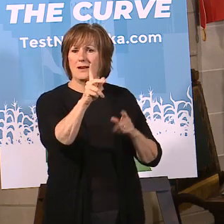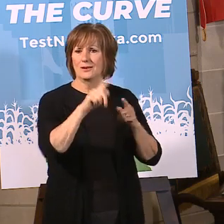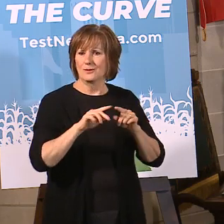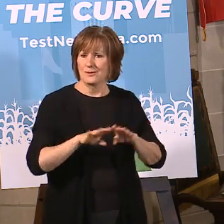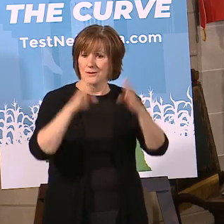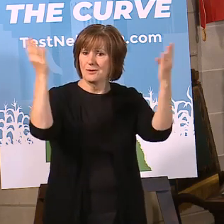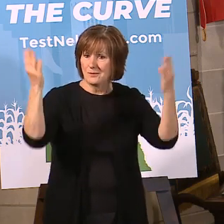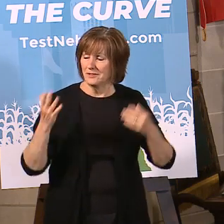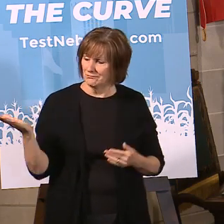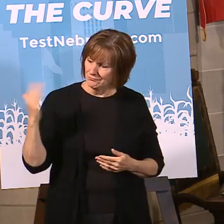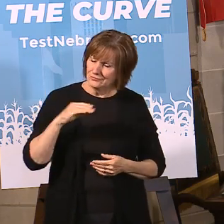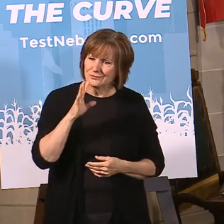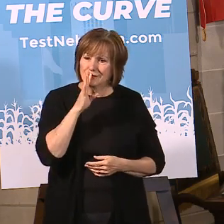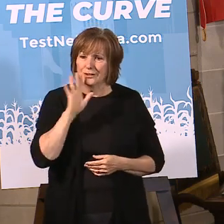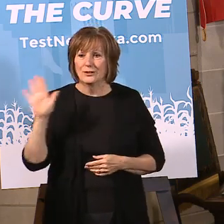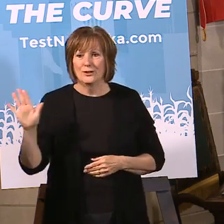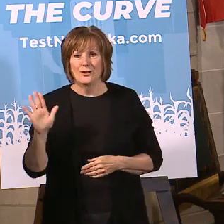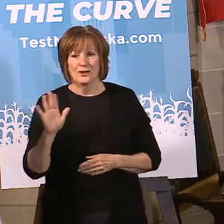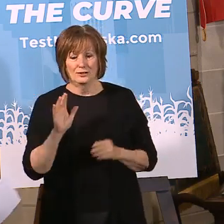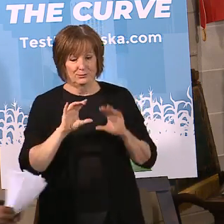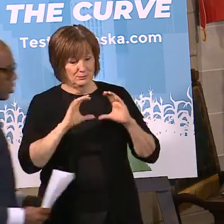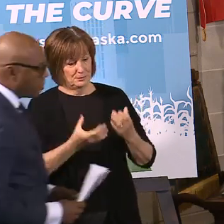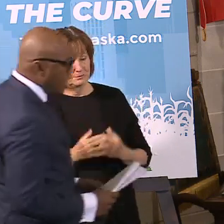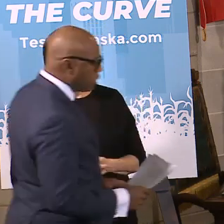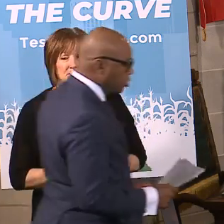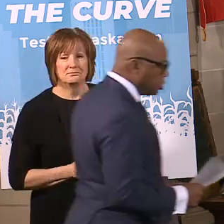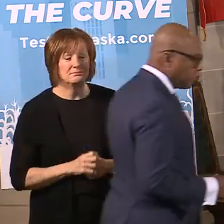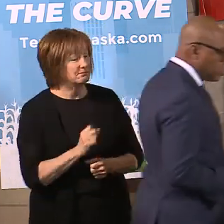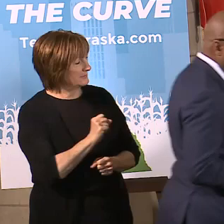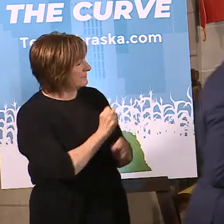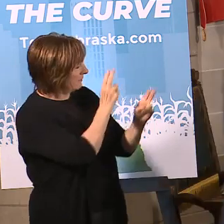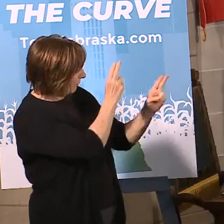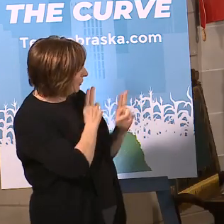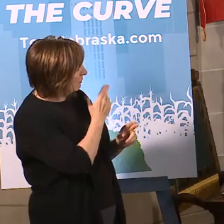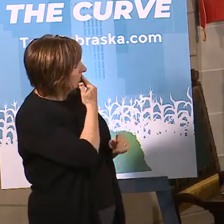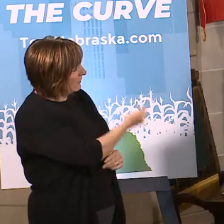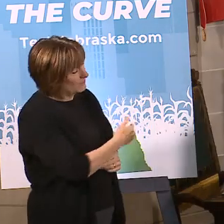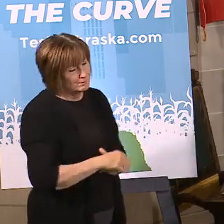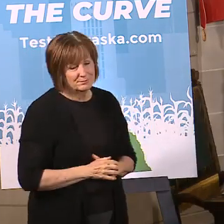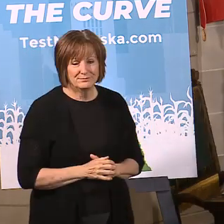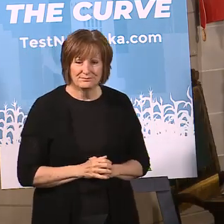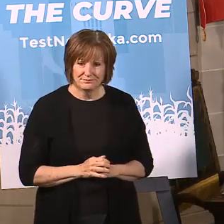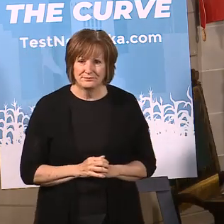can you come up here and talk a little bit about your task force you got put together here. Yes sir. I'm honored to Governor. Thank you.